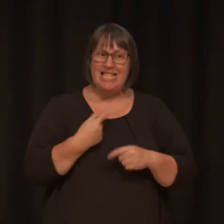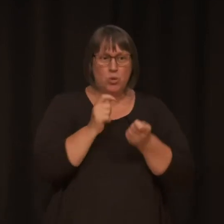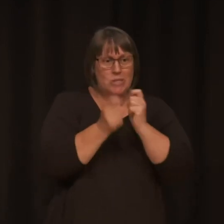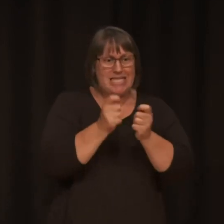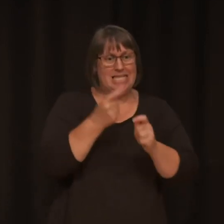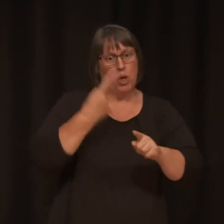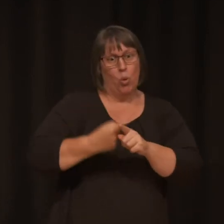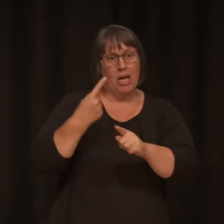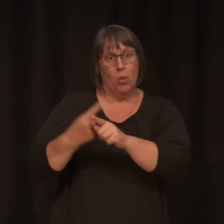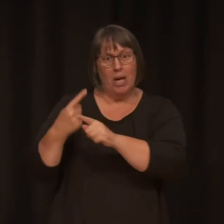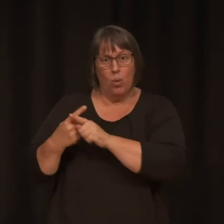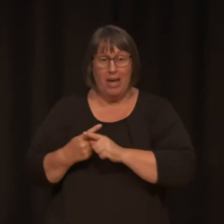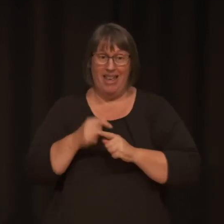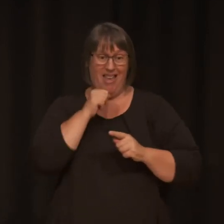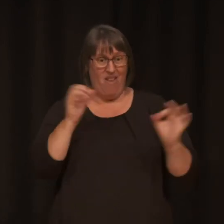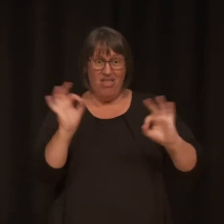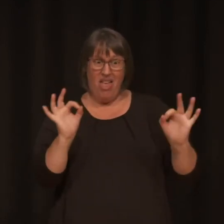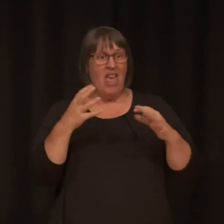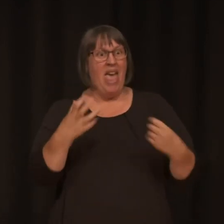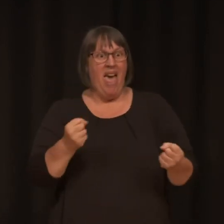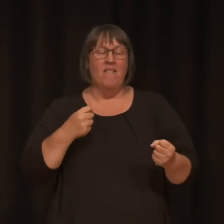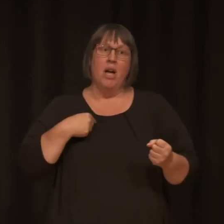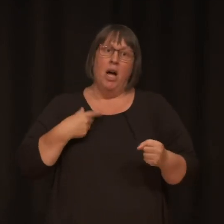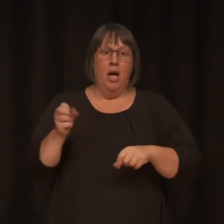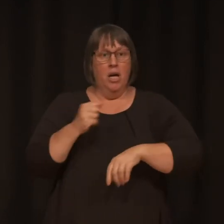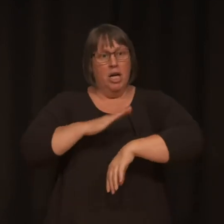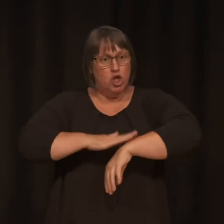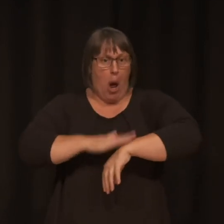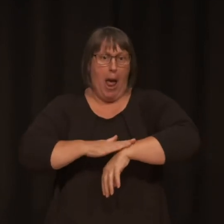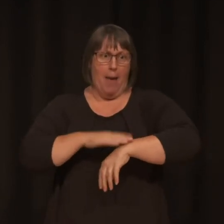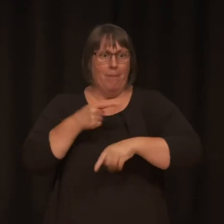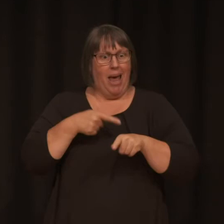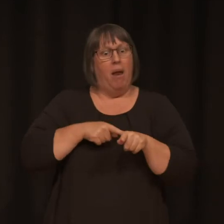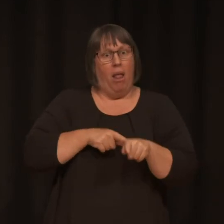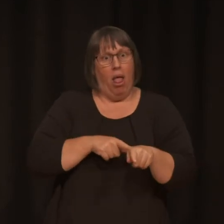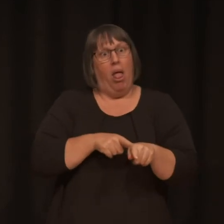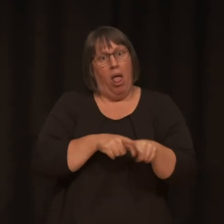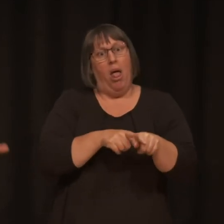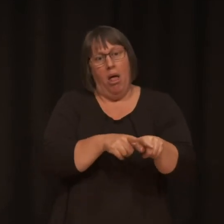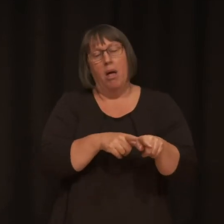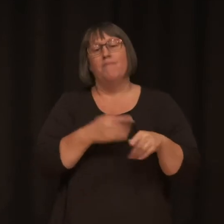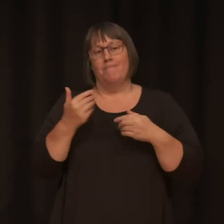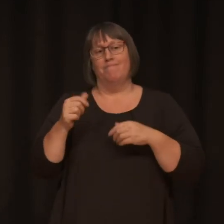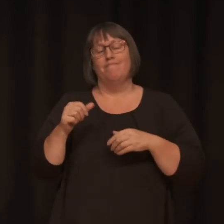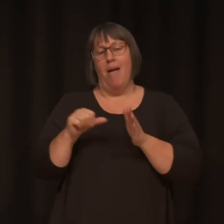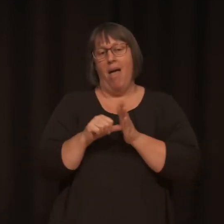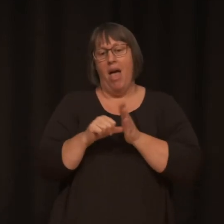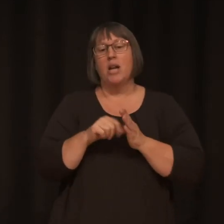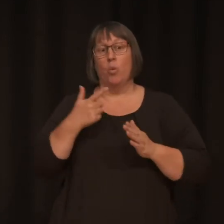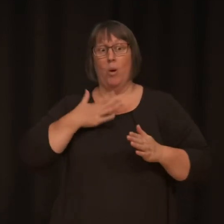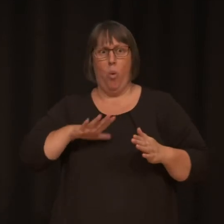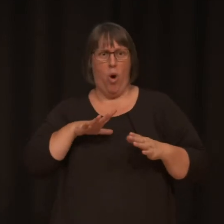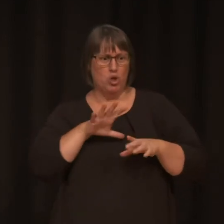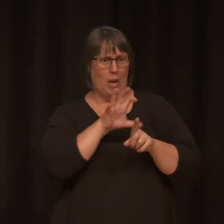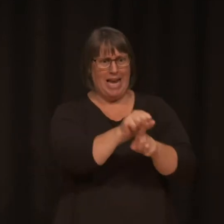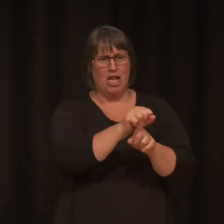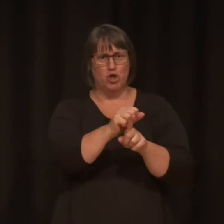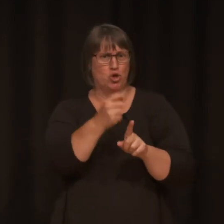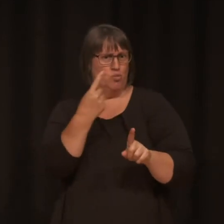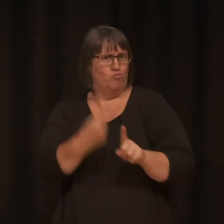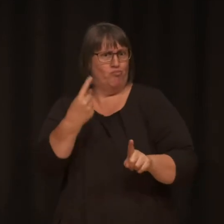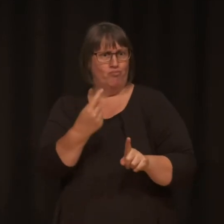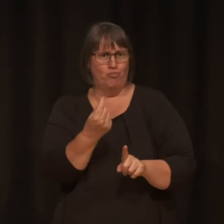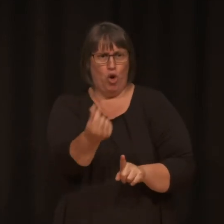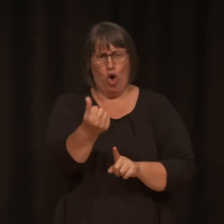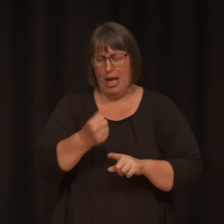into isolation as required. As a result, we could see the virus spread wider or faster than it needs to. A reminder